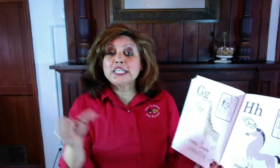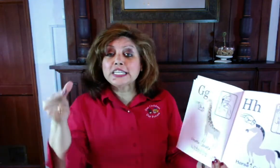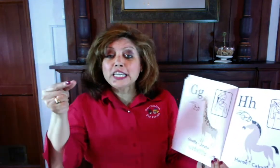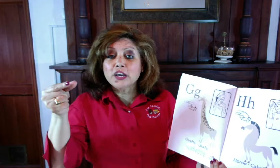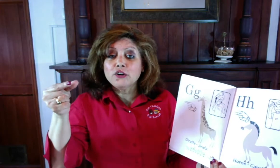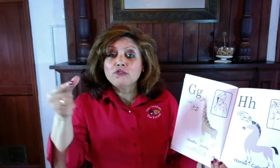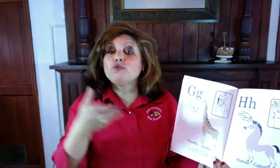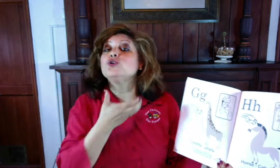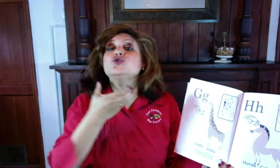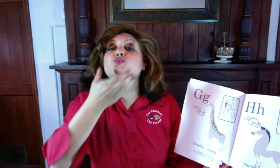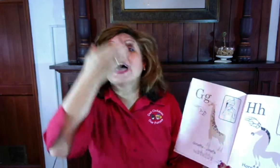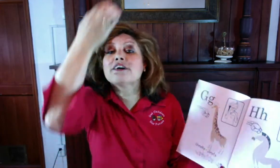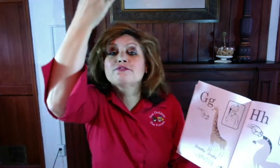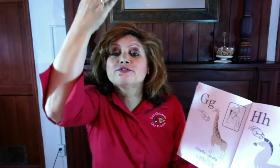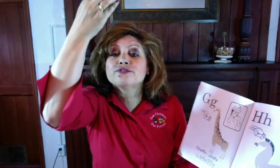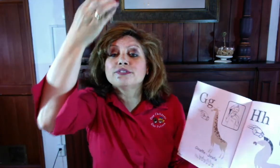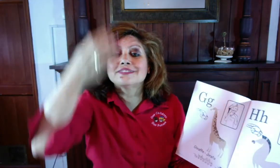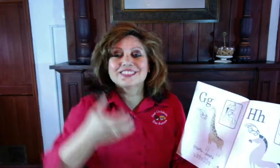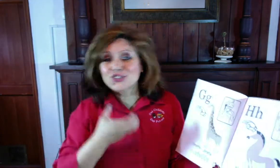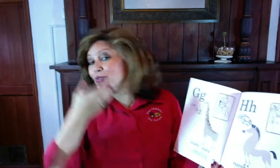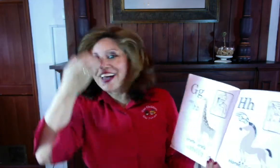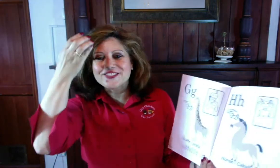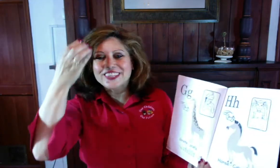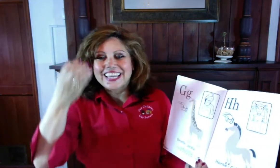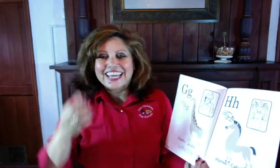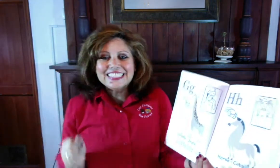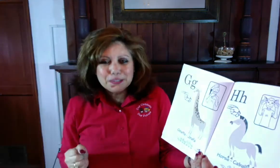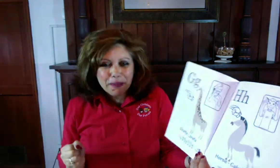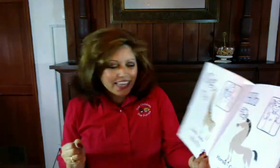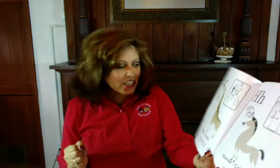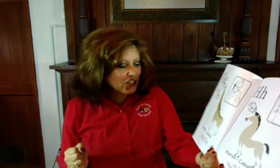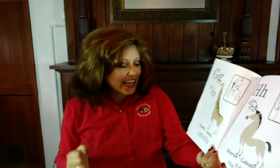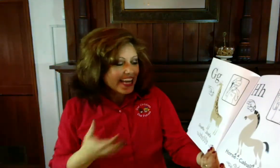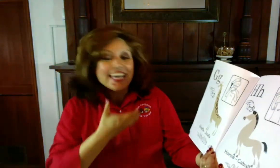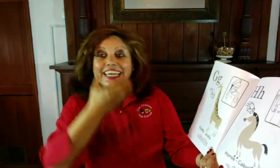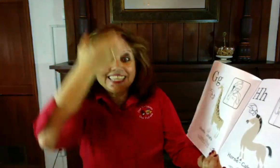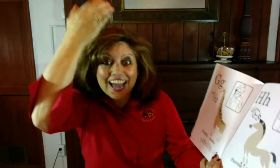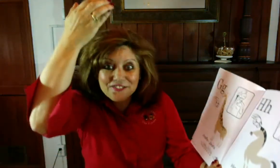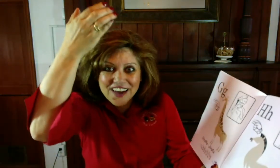G for giraffe, giraffe, in Spanish jirafa.